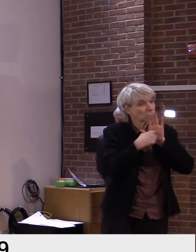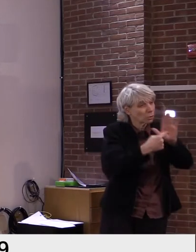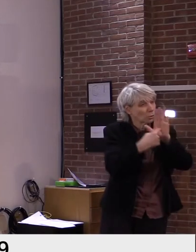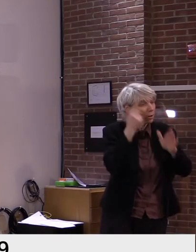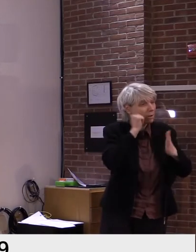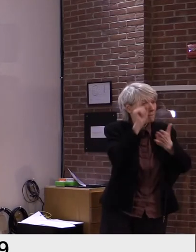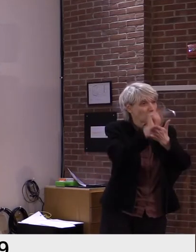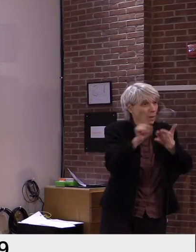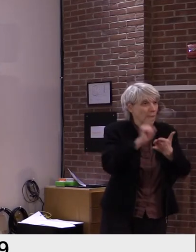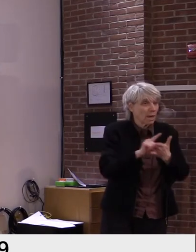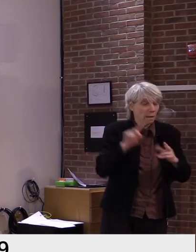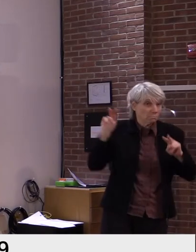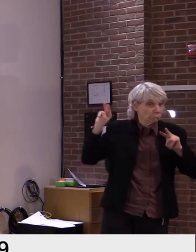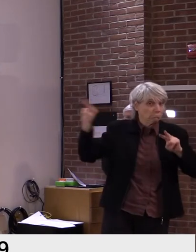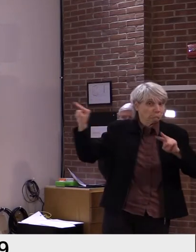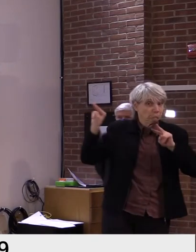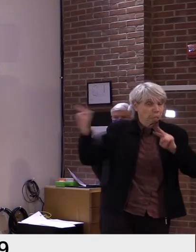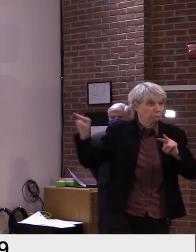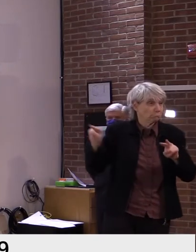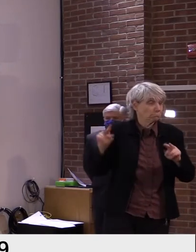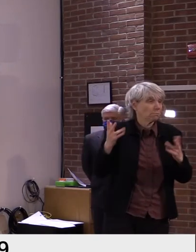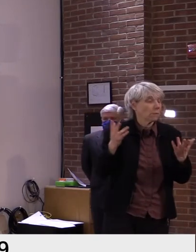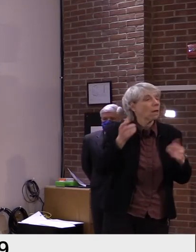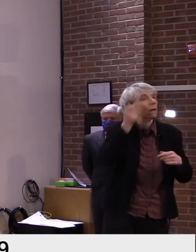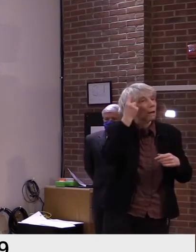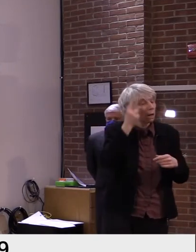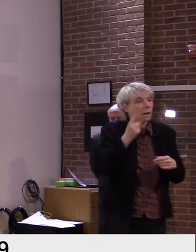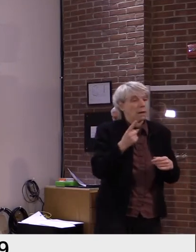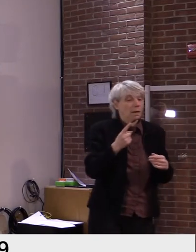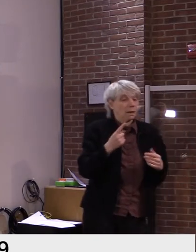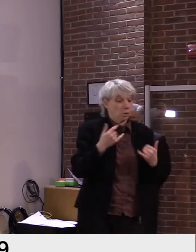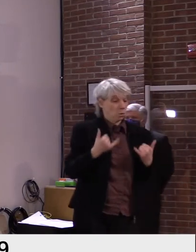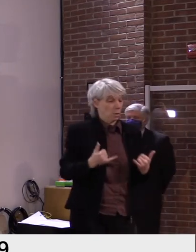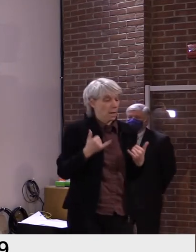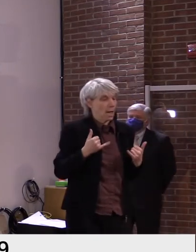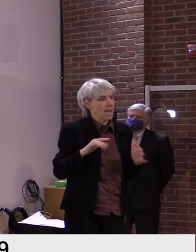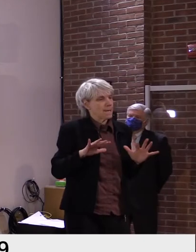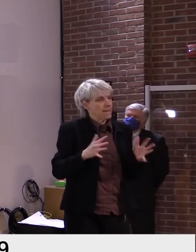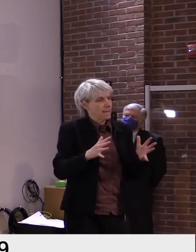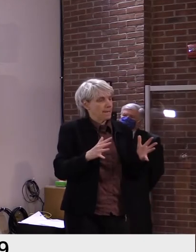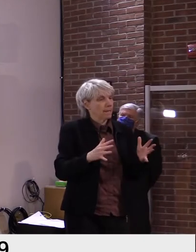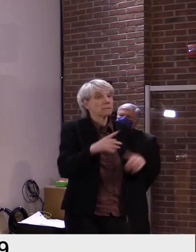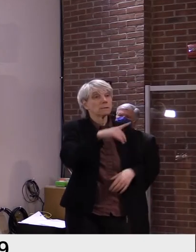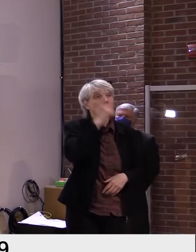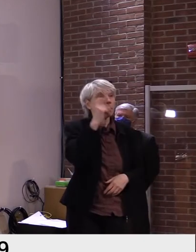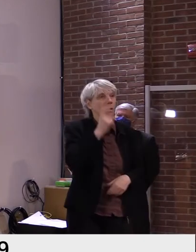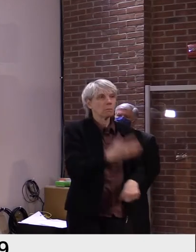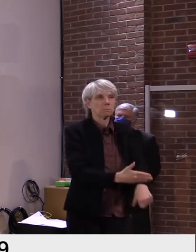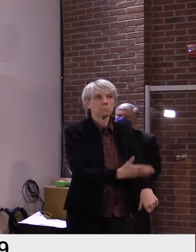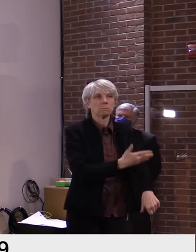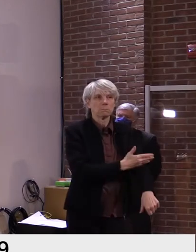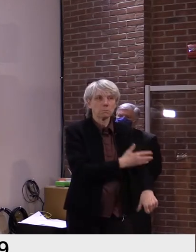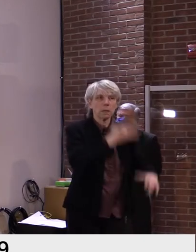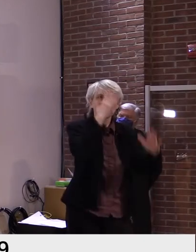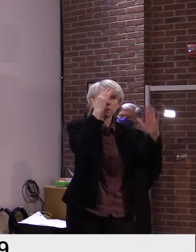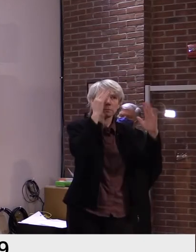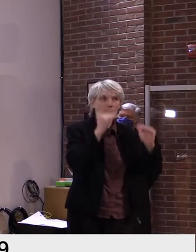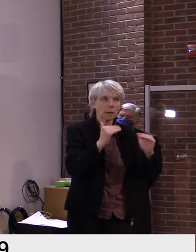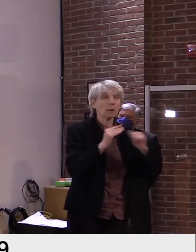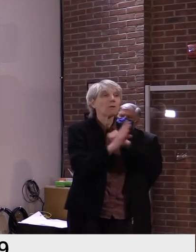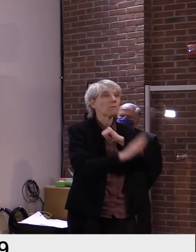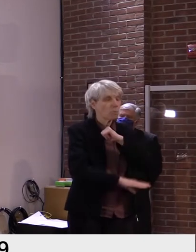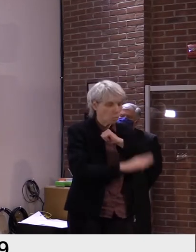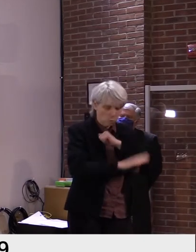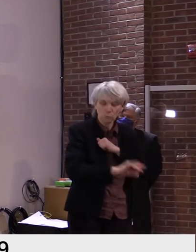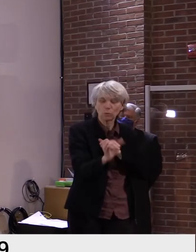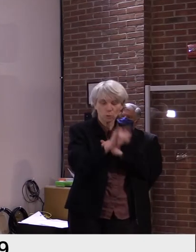think that we'll be in the same place over the summer that we are in today, or even the same place in the fall that we are in today. So